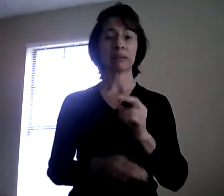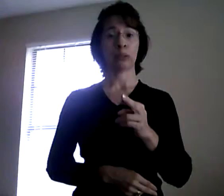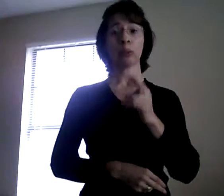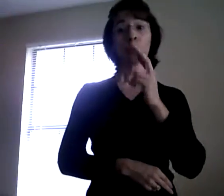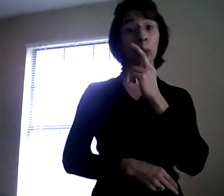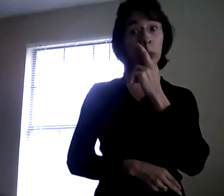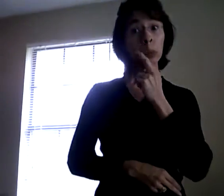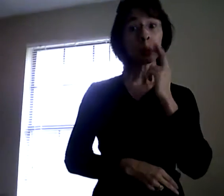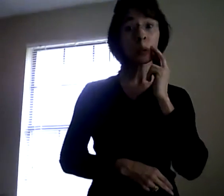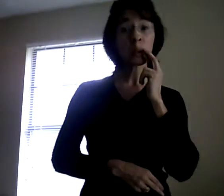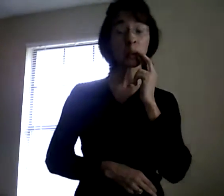that nobody else has.